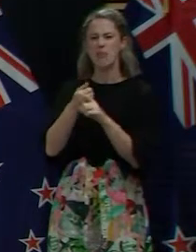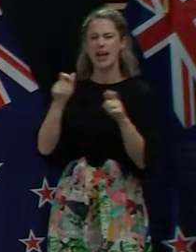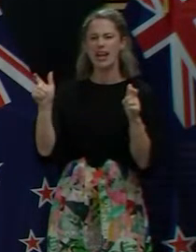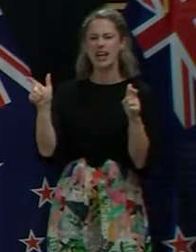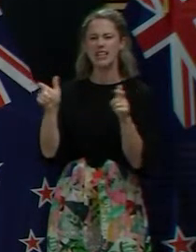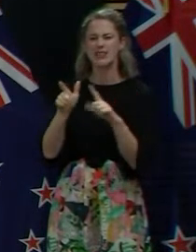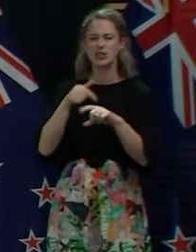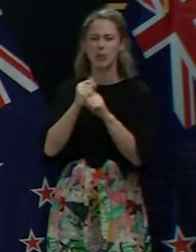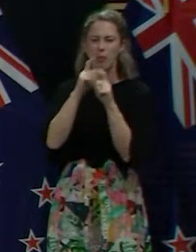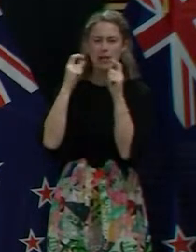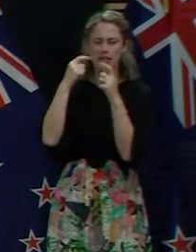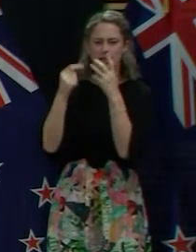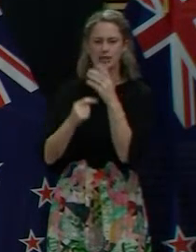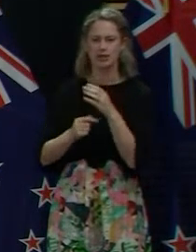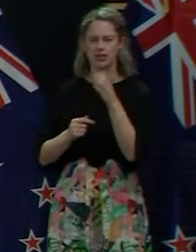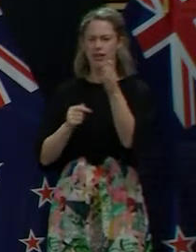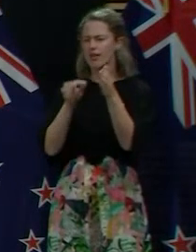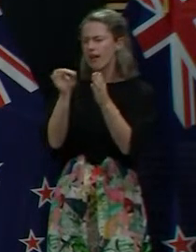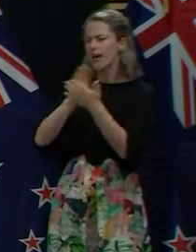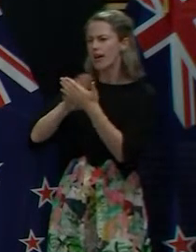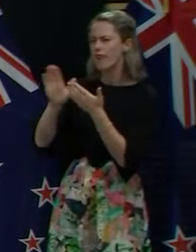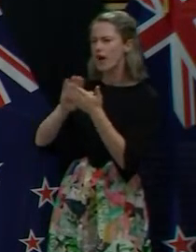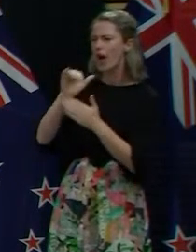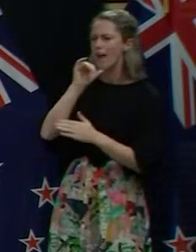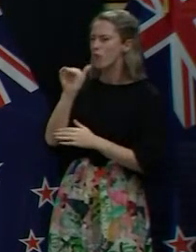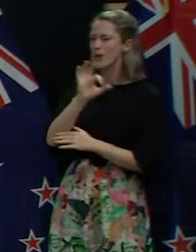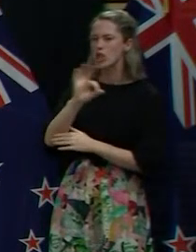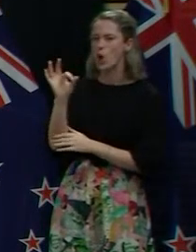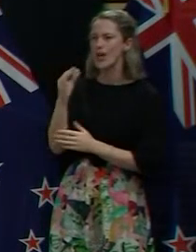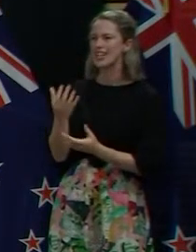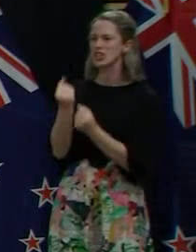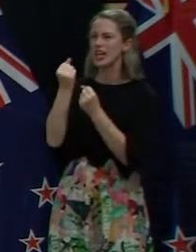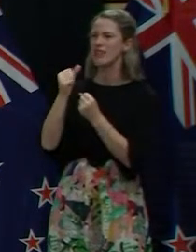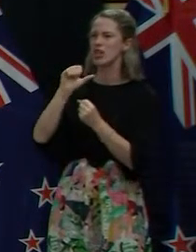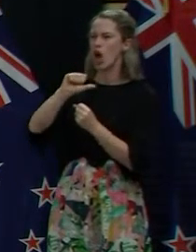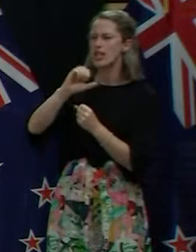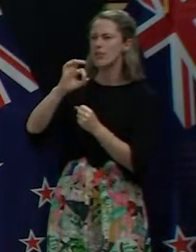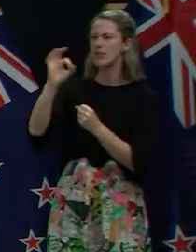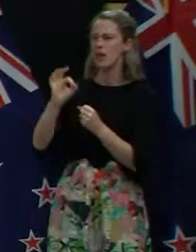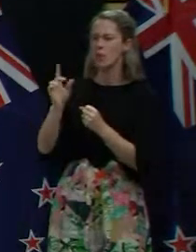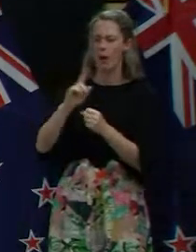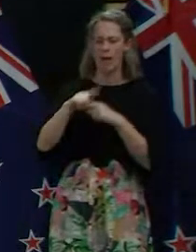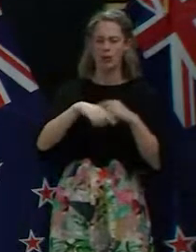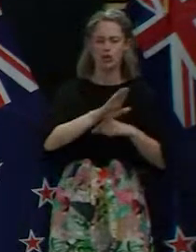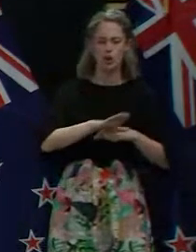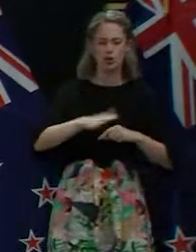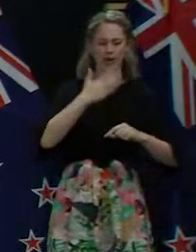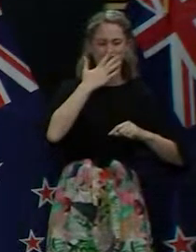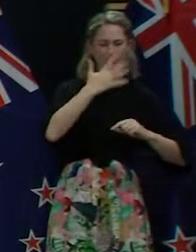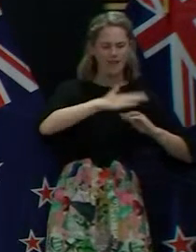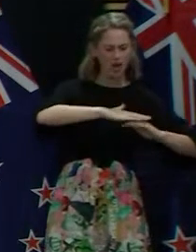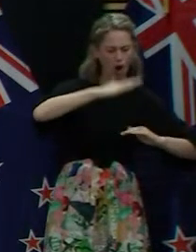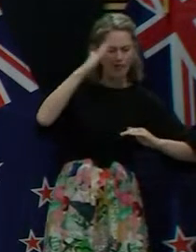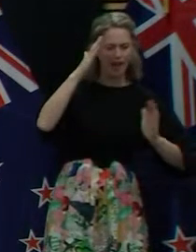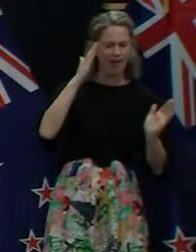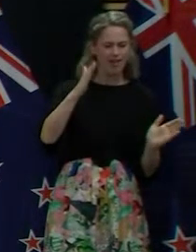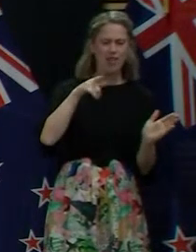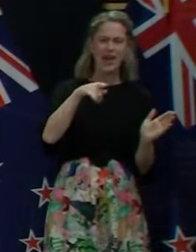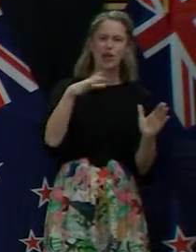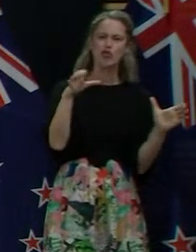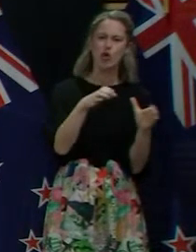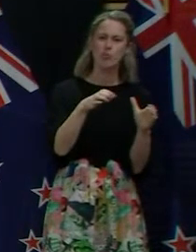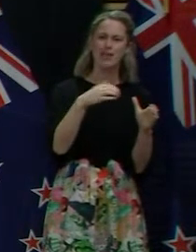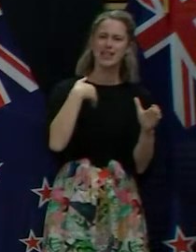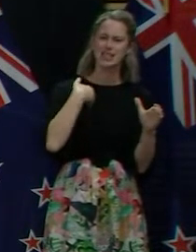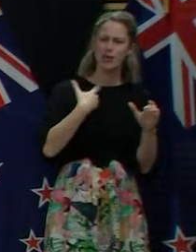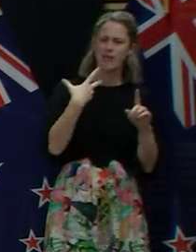less. But so if we don't get to the 90%, we don't need to wait for over 5s to be able to be